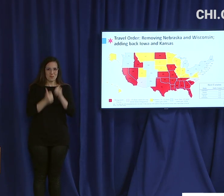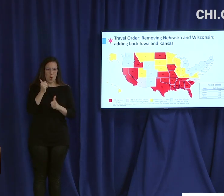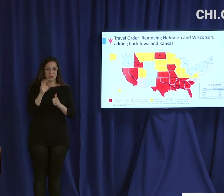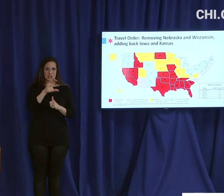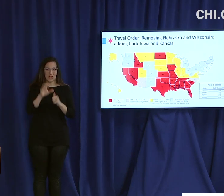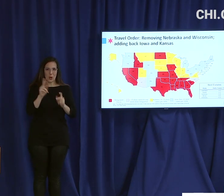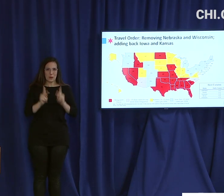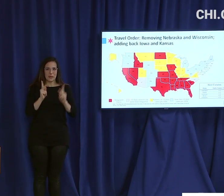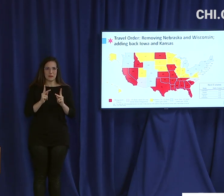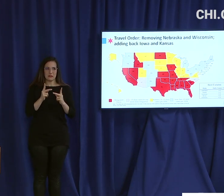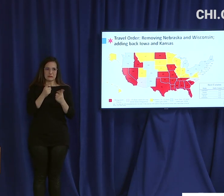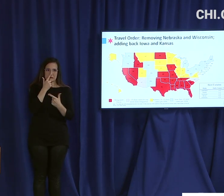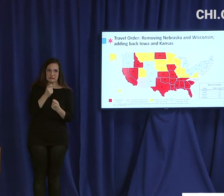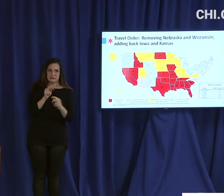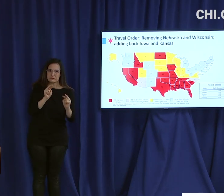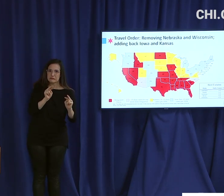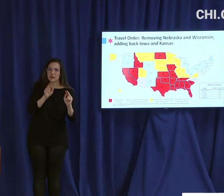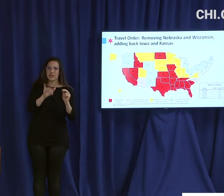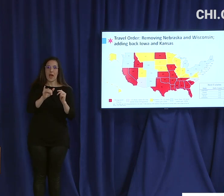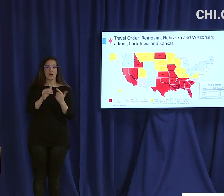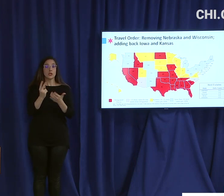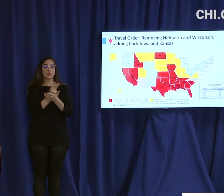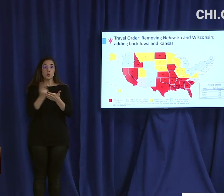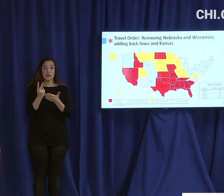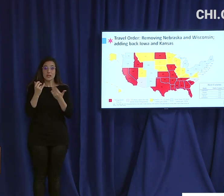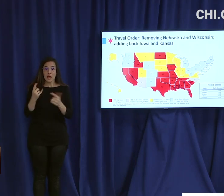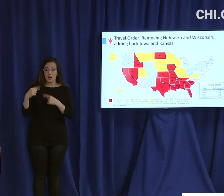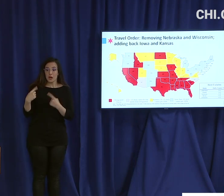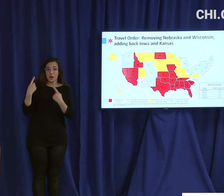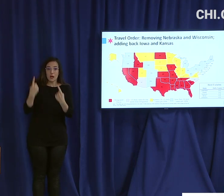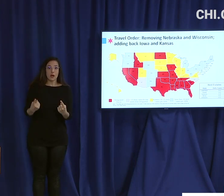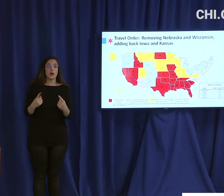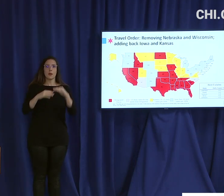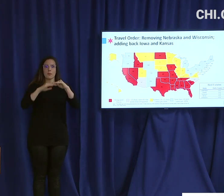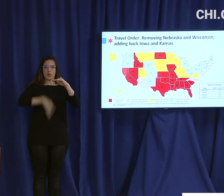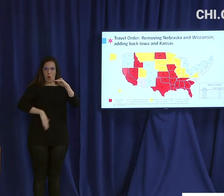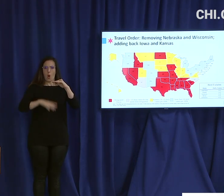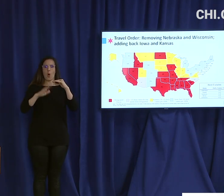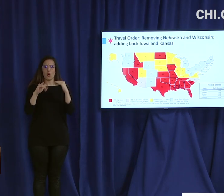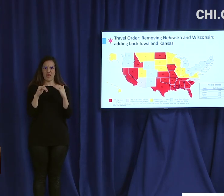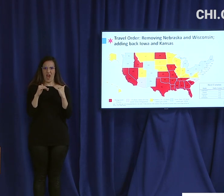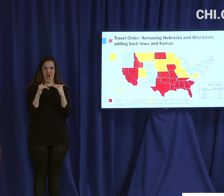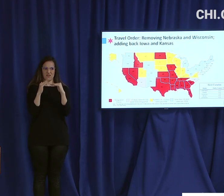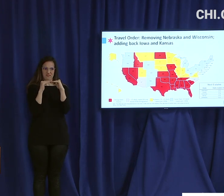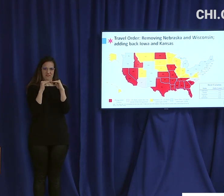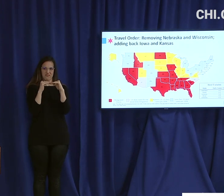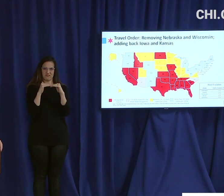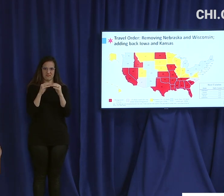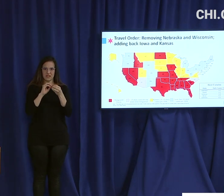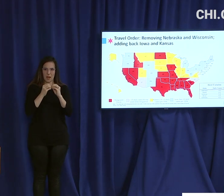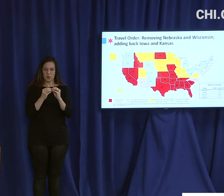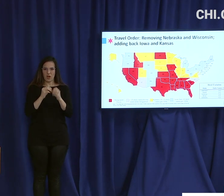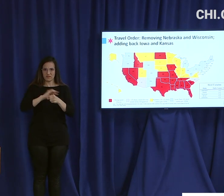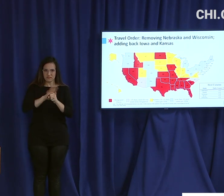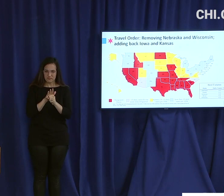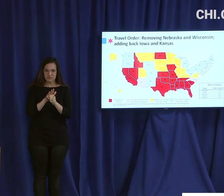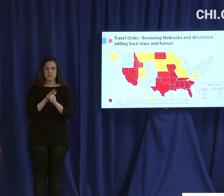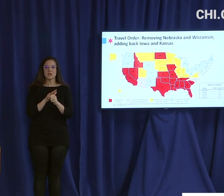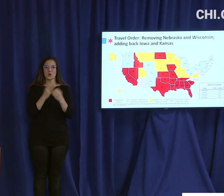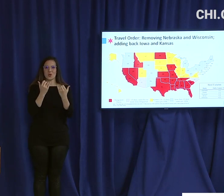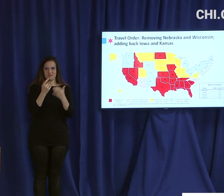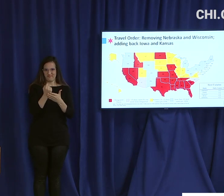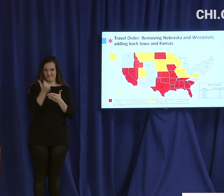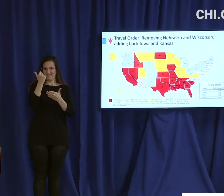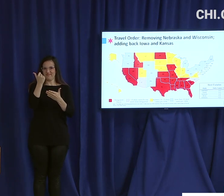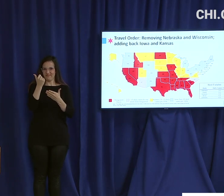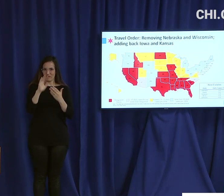had 2 weeks of being consistently below that cutoff, and at this point they are removed from the list. As a reminder, we